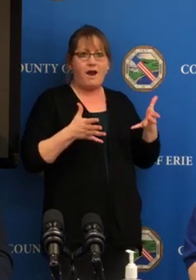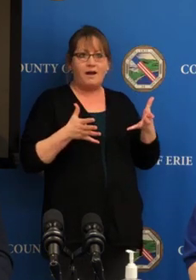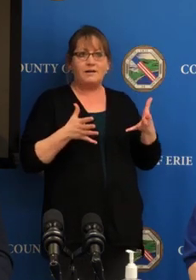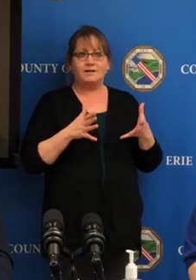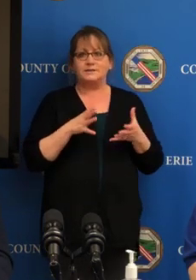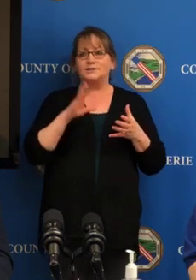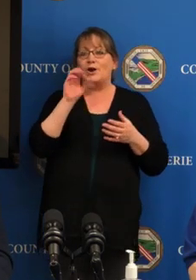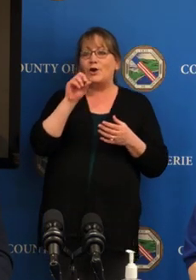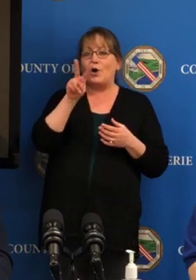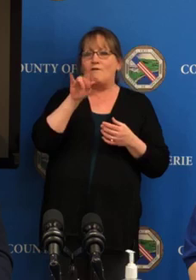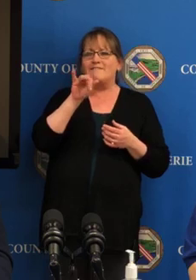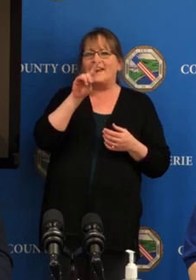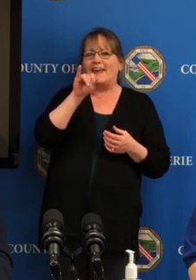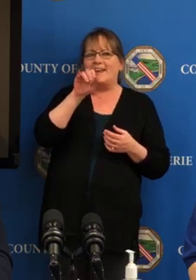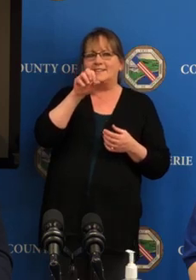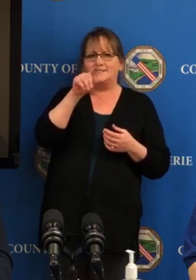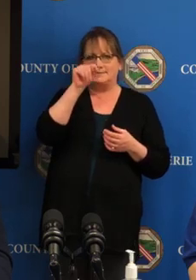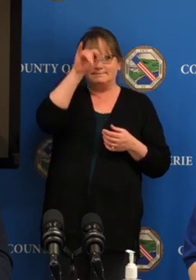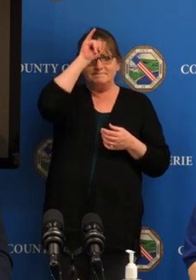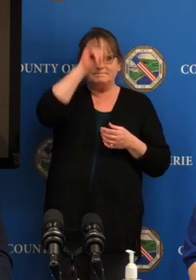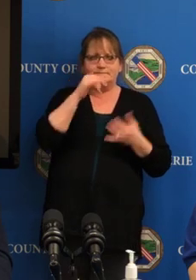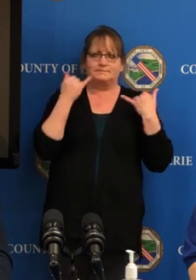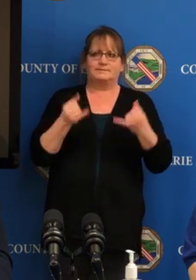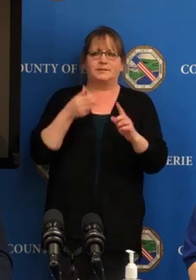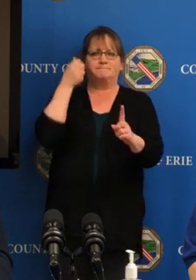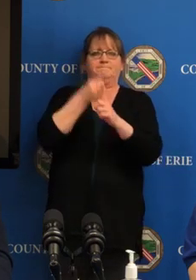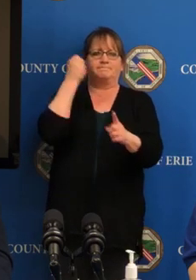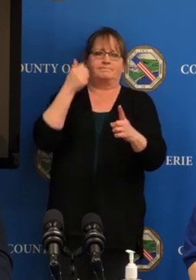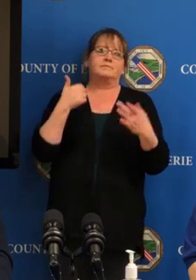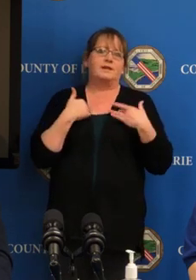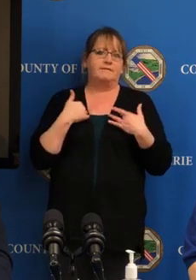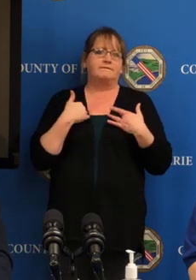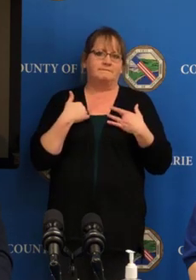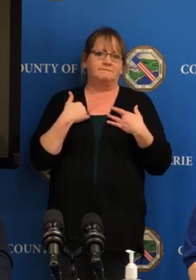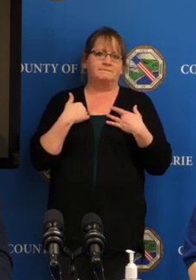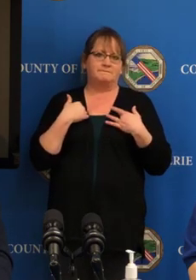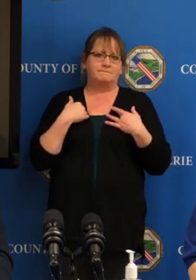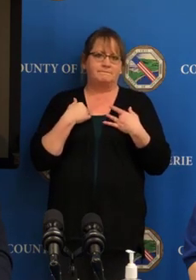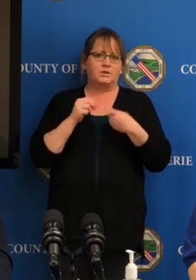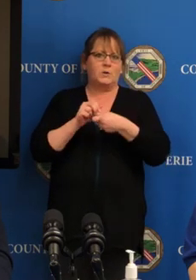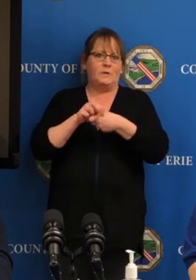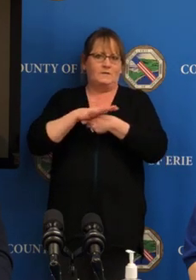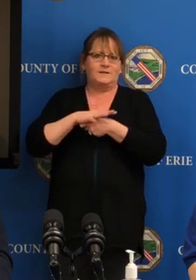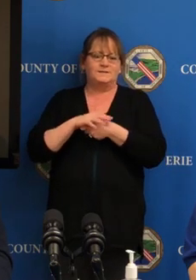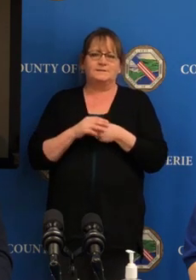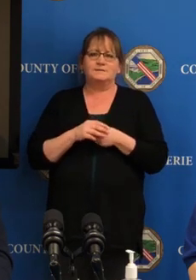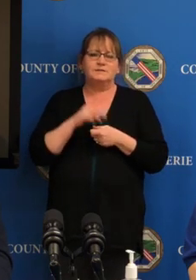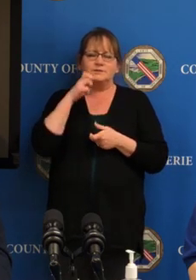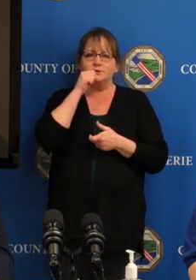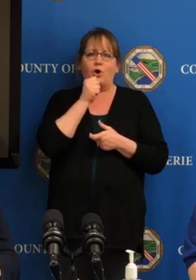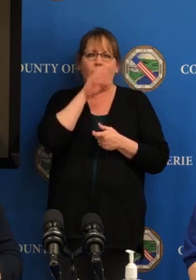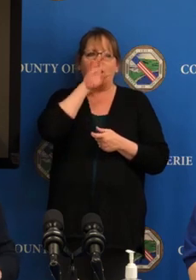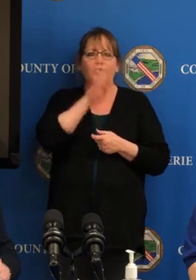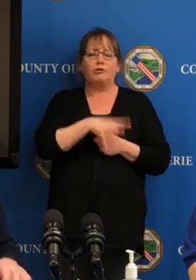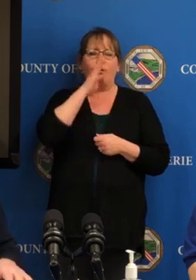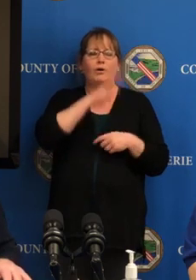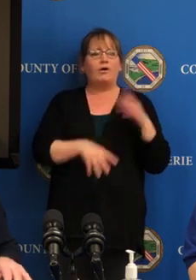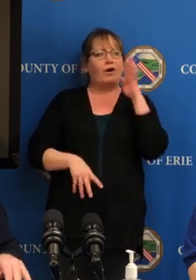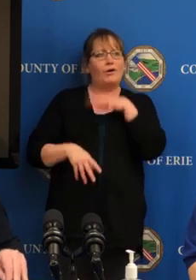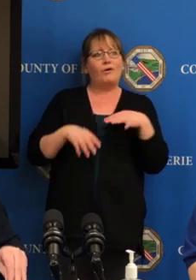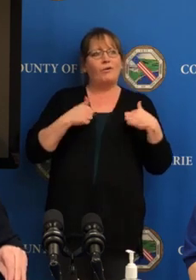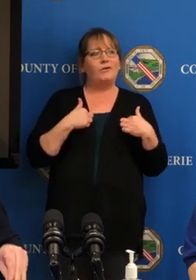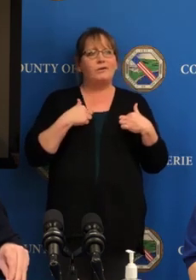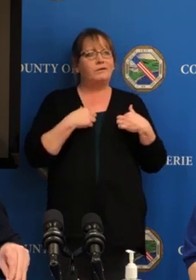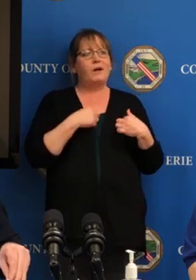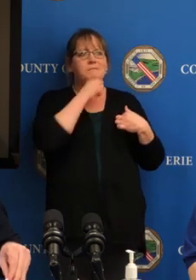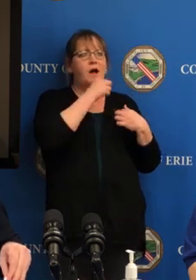COVIDiots there because a couple of them have now come down with COVID-19. This is not something you should ignore. You should not underestimate the